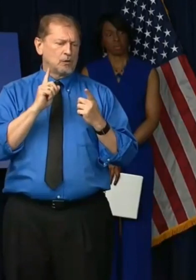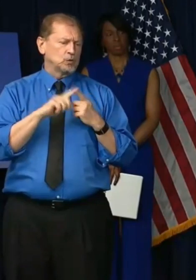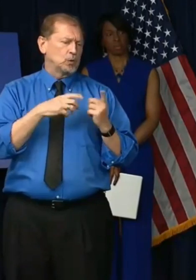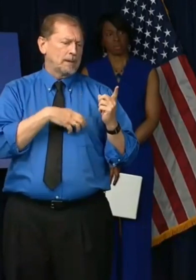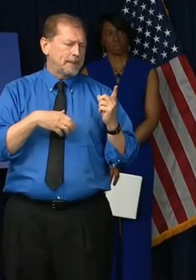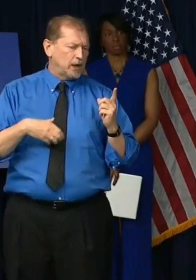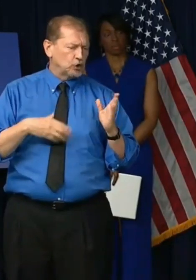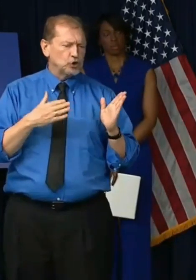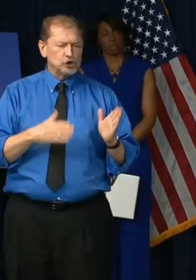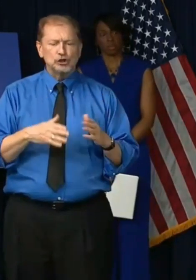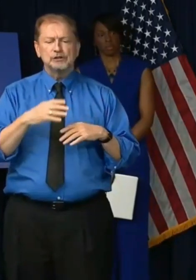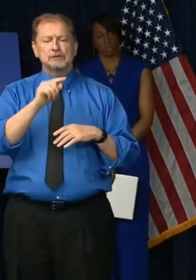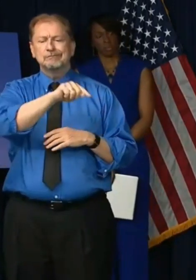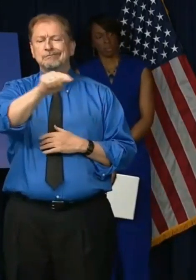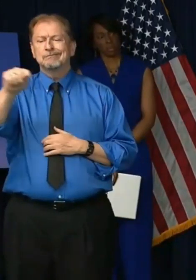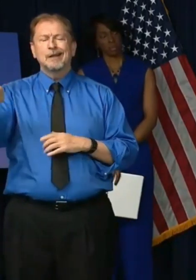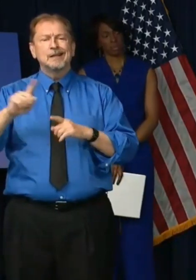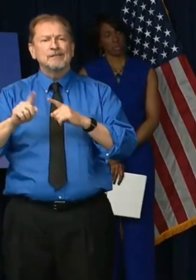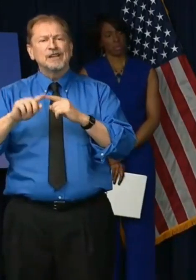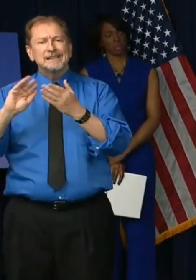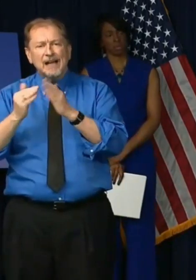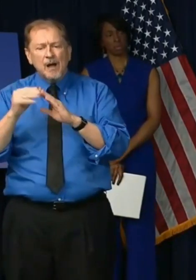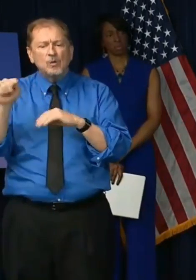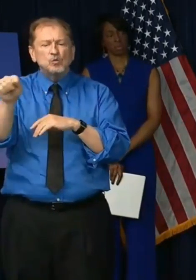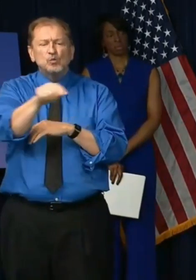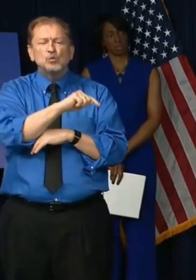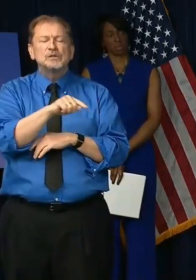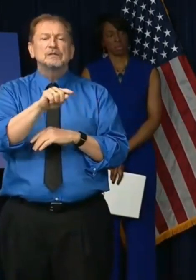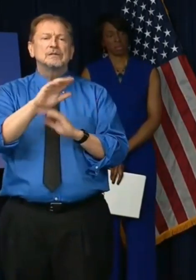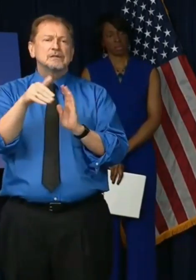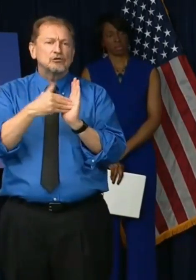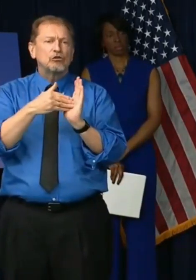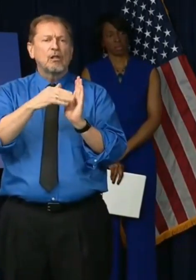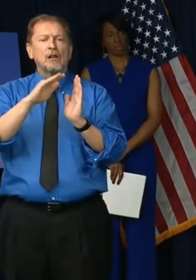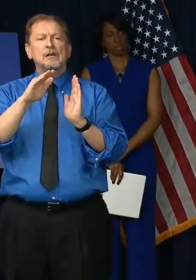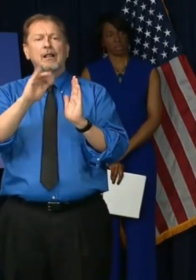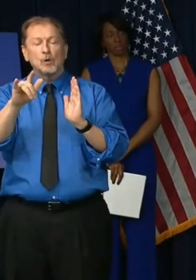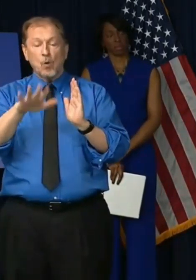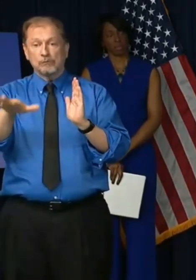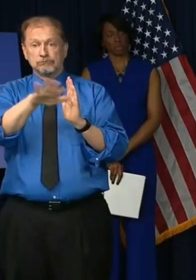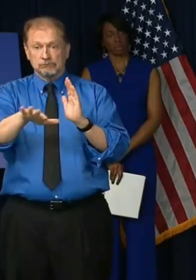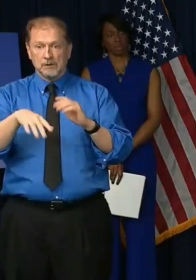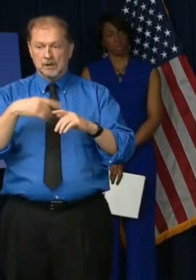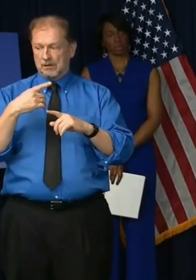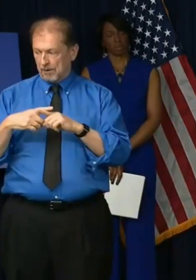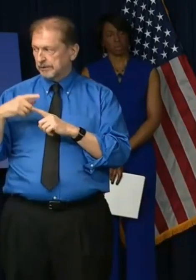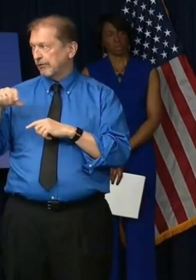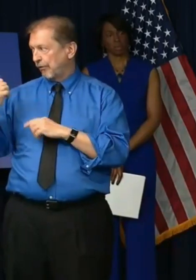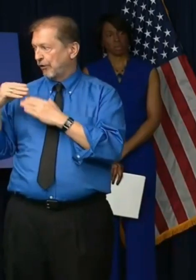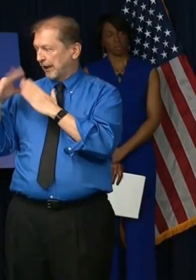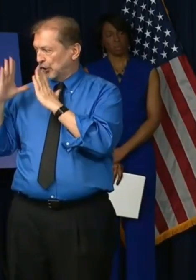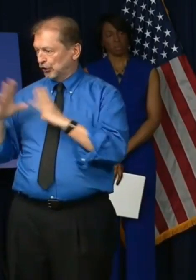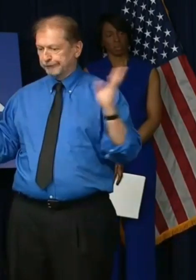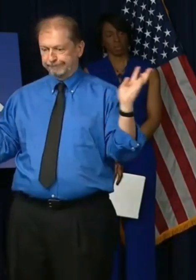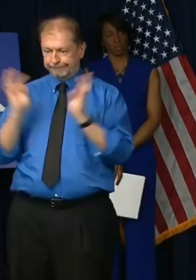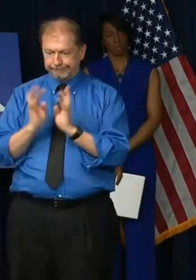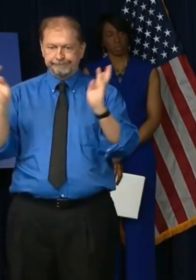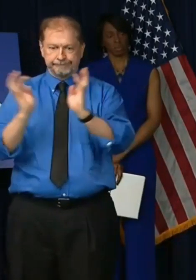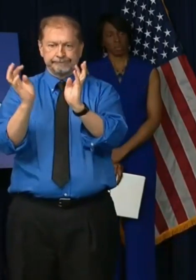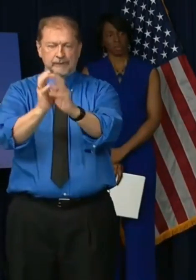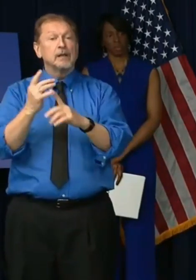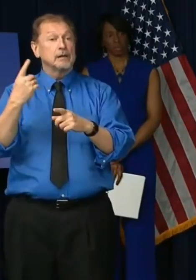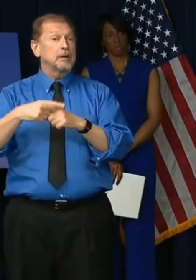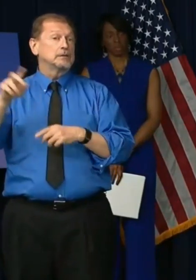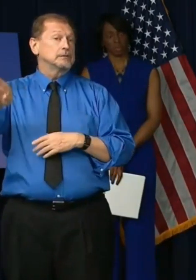leaders from around the state, from southern Illinois and central Illinois and around Chicago, and of course in the Rockford